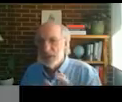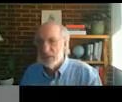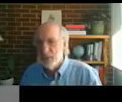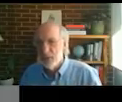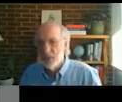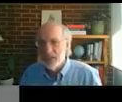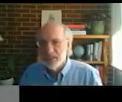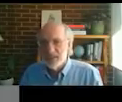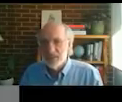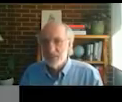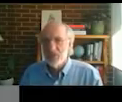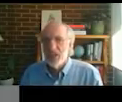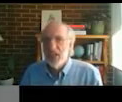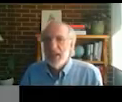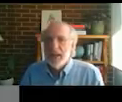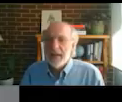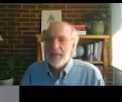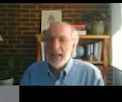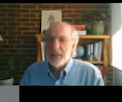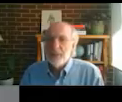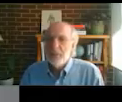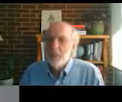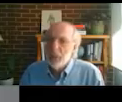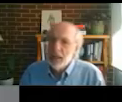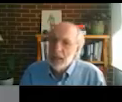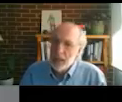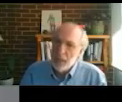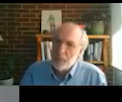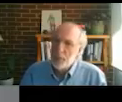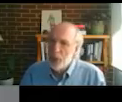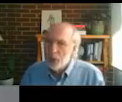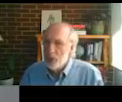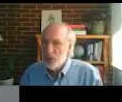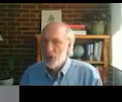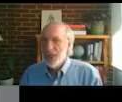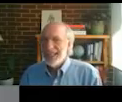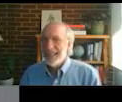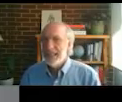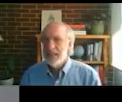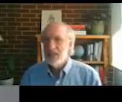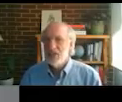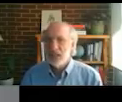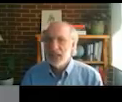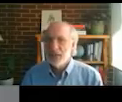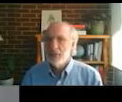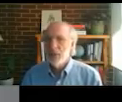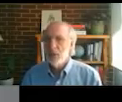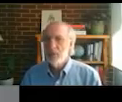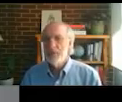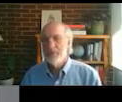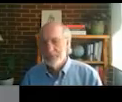using reinforcement systems. That approach is,